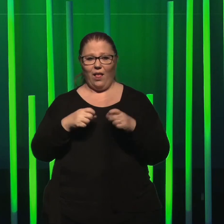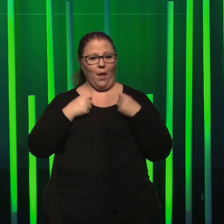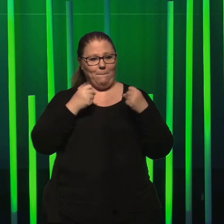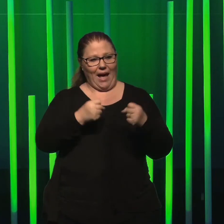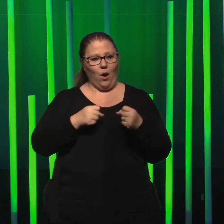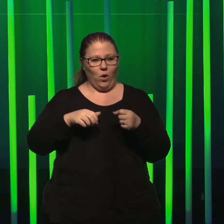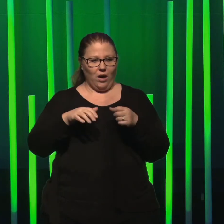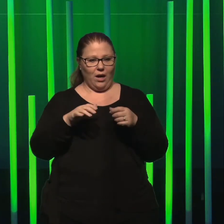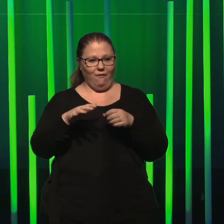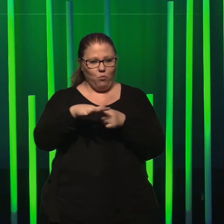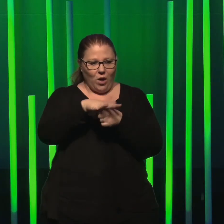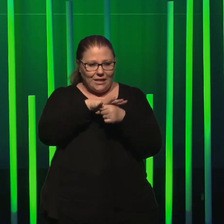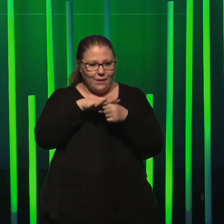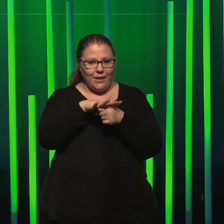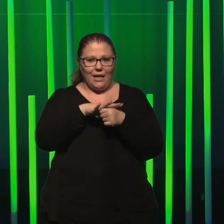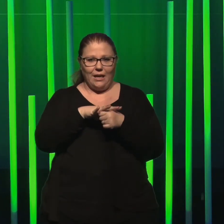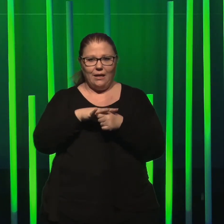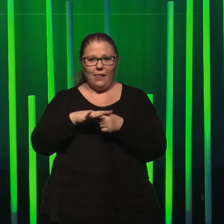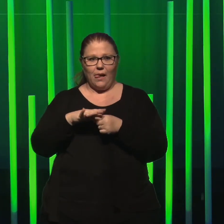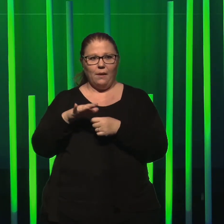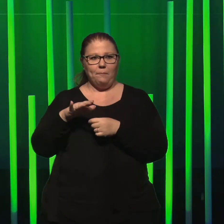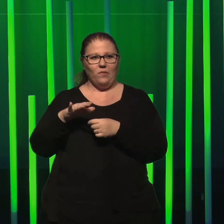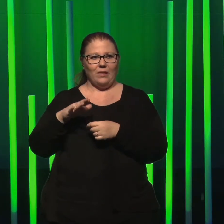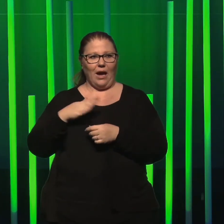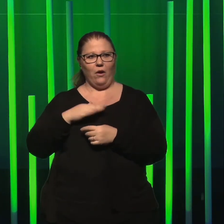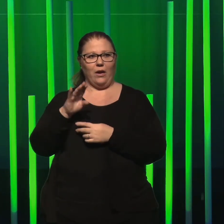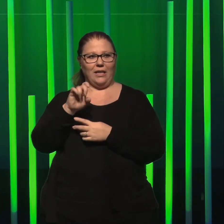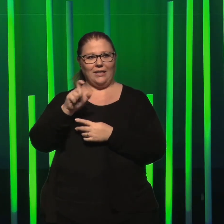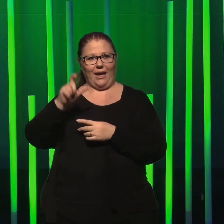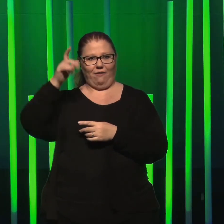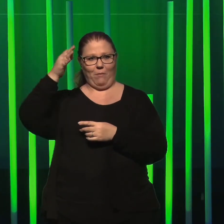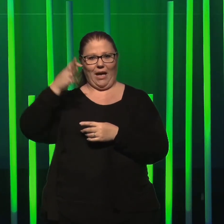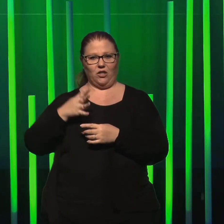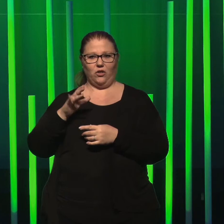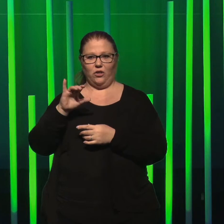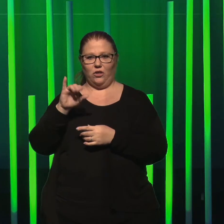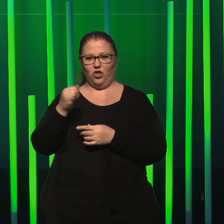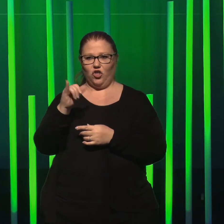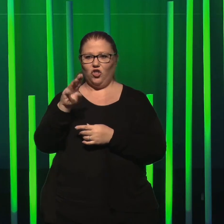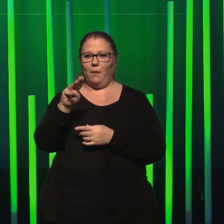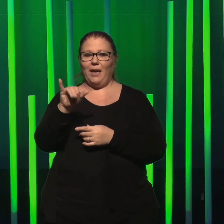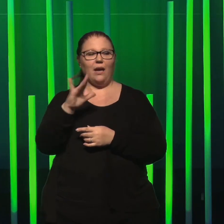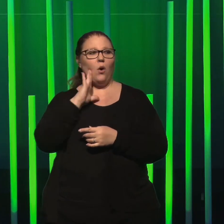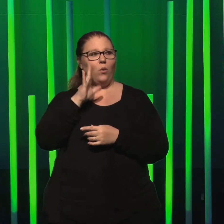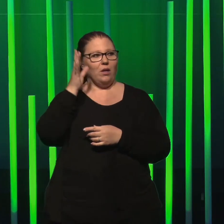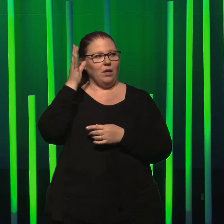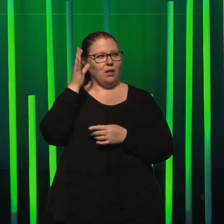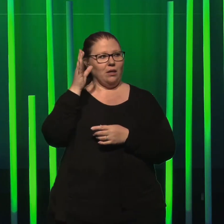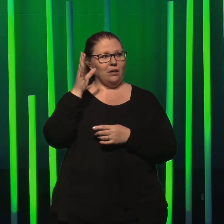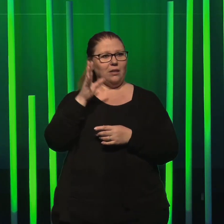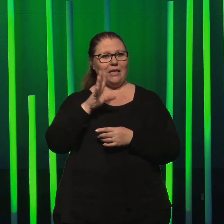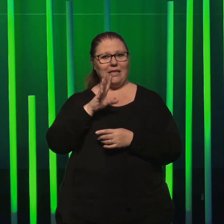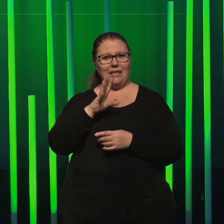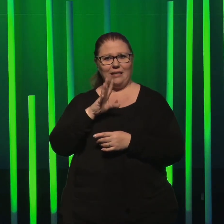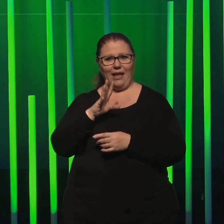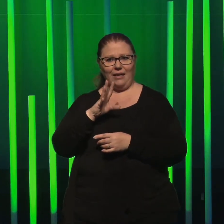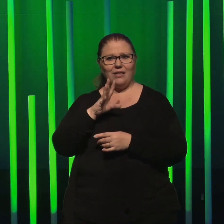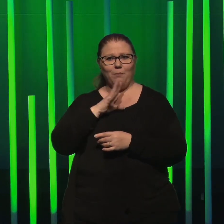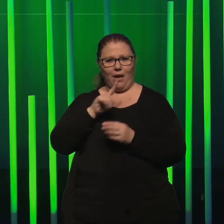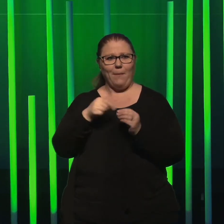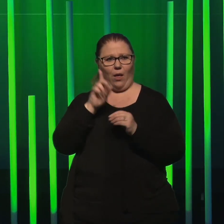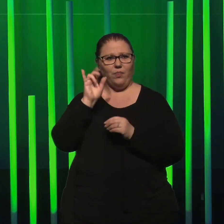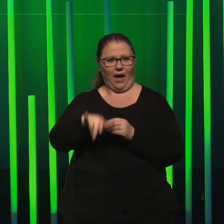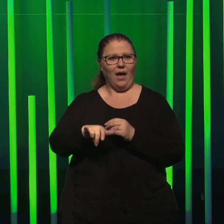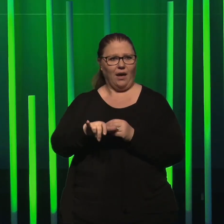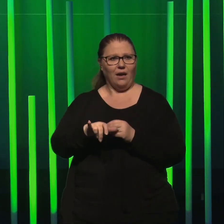And our executive pastor, Jimmy Scruggs, is going to speak on that week. He's going to talk about the importance of being proximate to people's pain. And what does it mean to get past